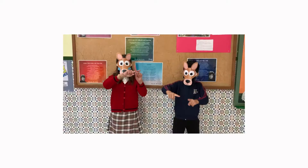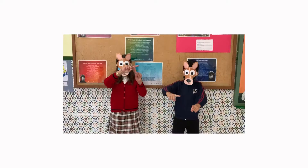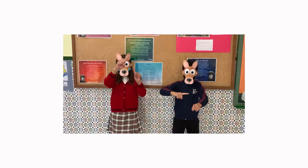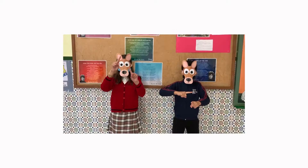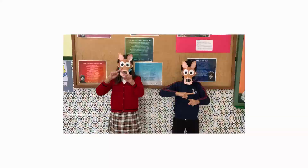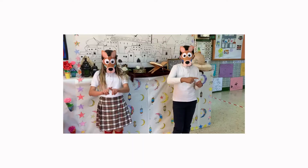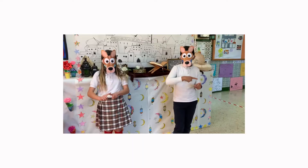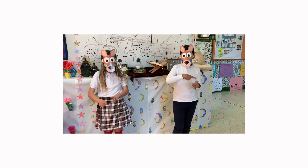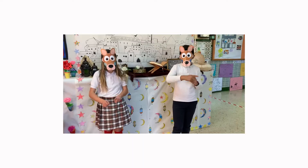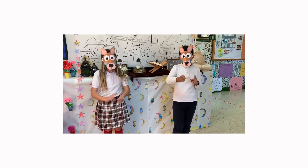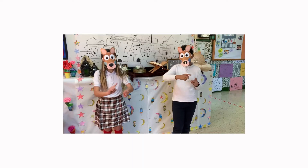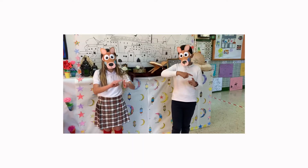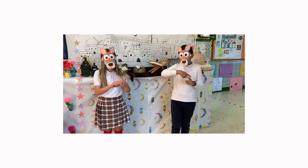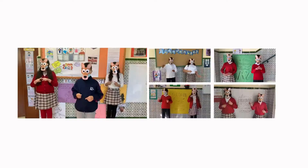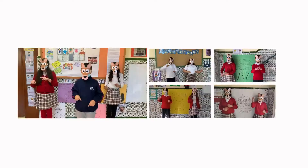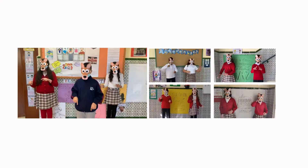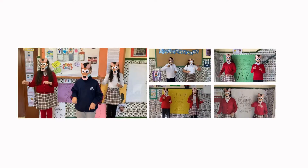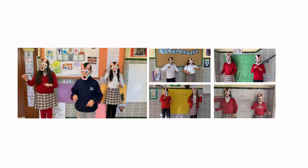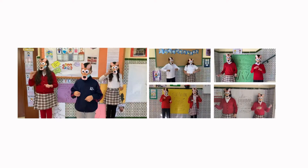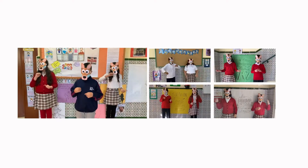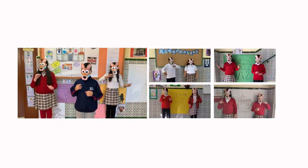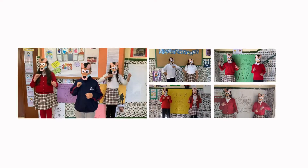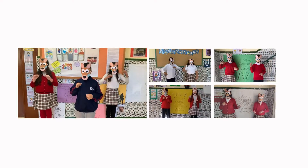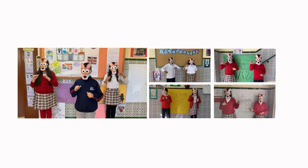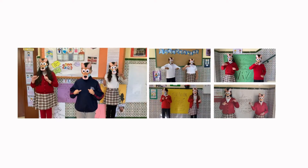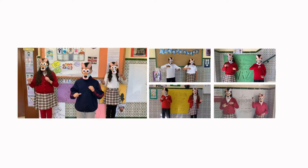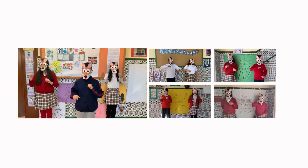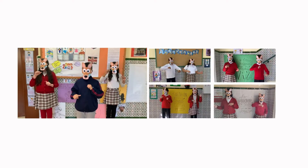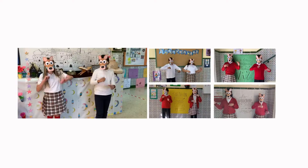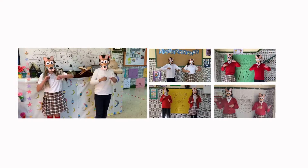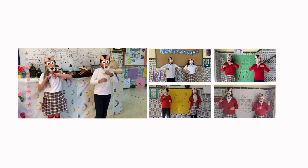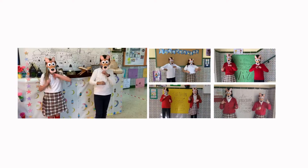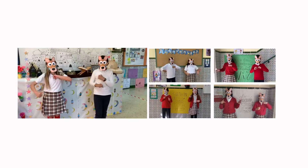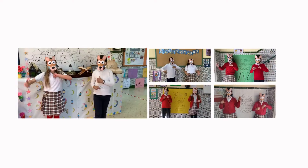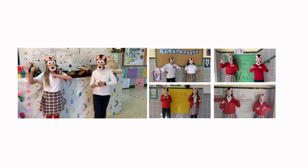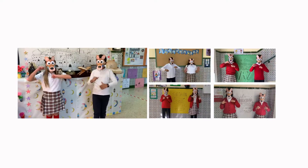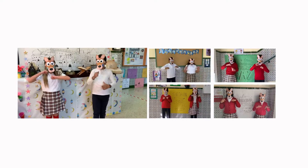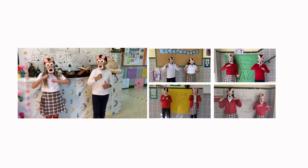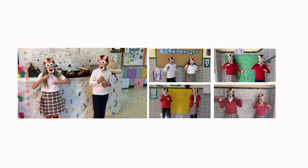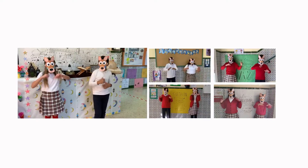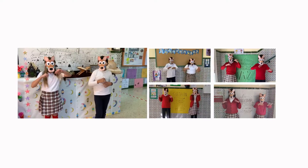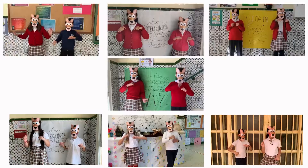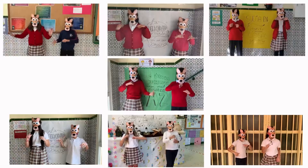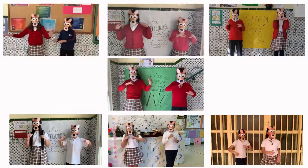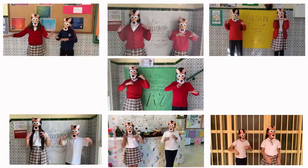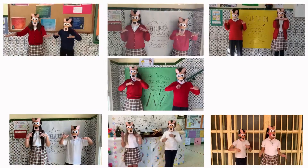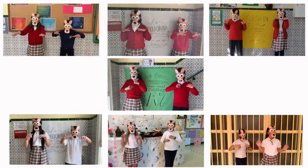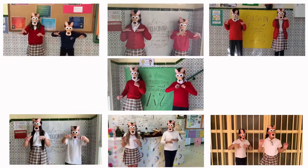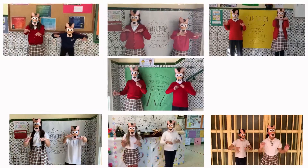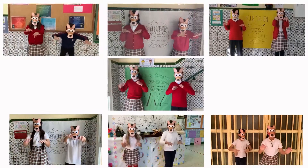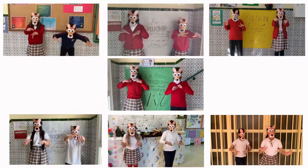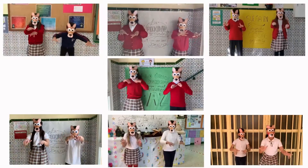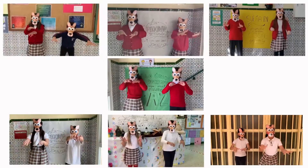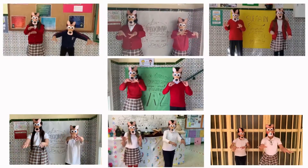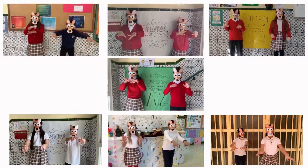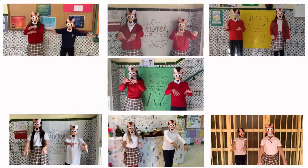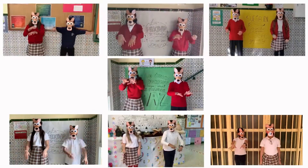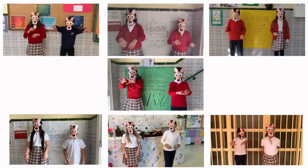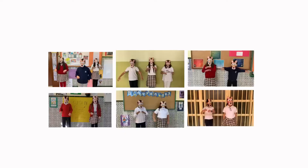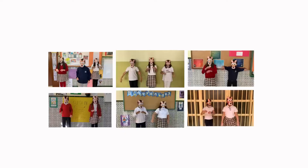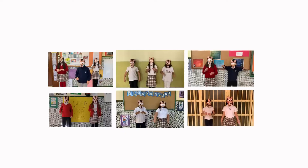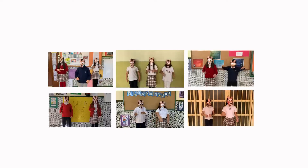many And from all the lands on earth we come